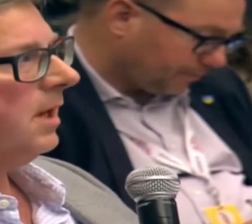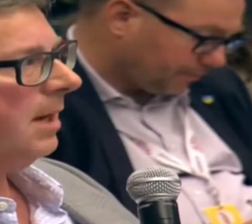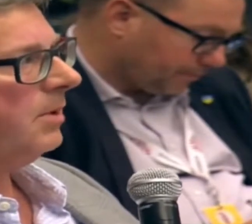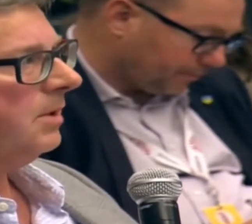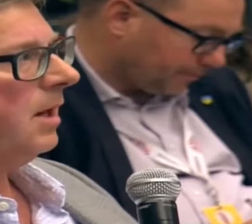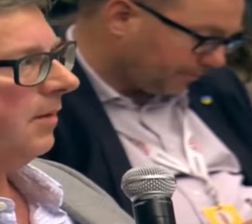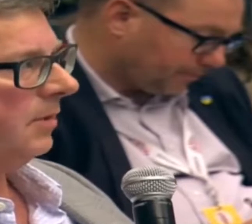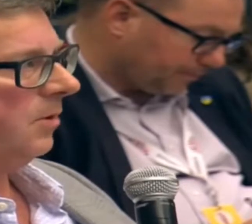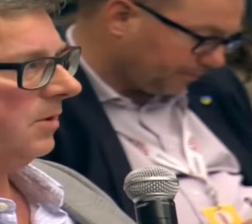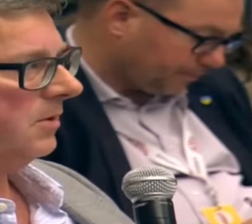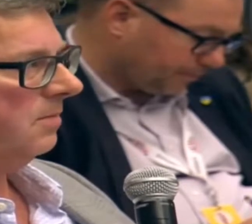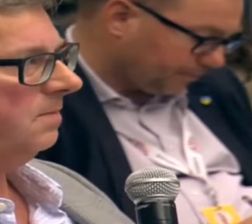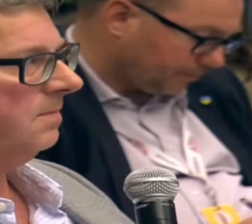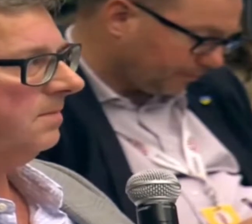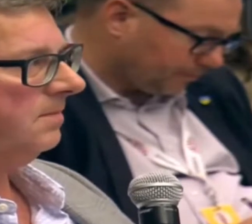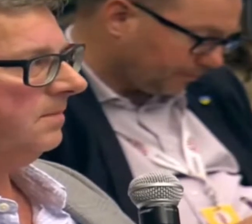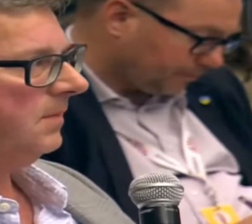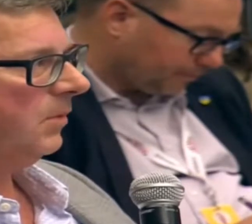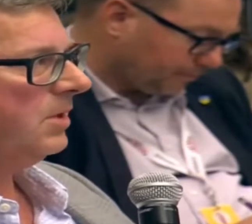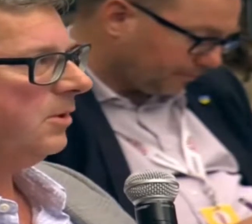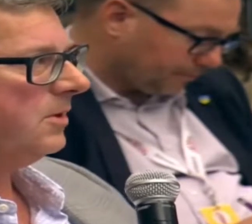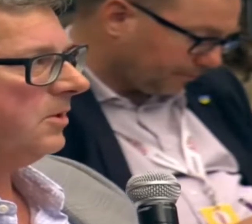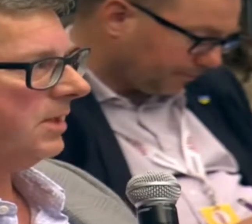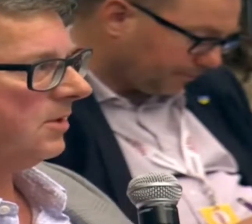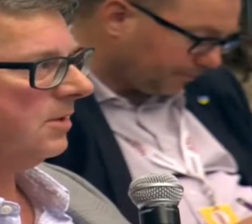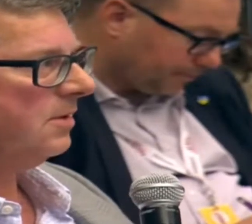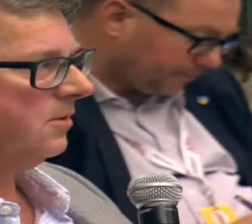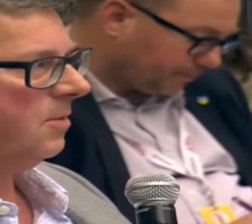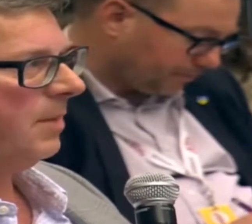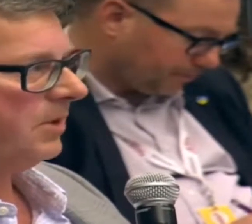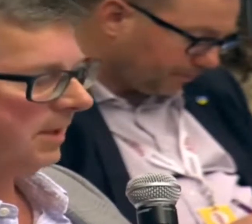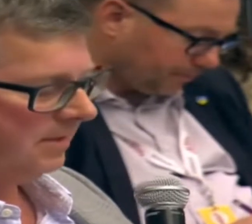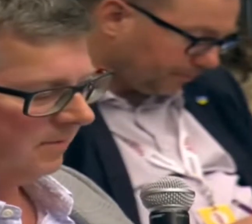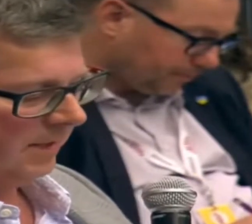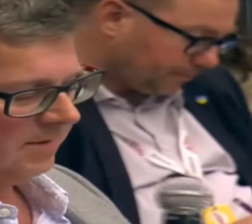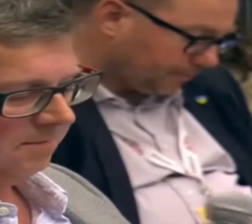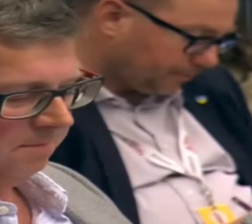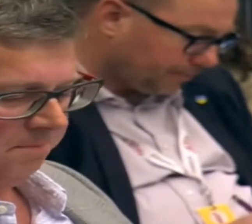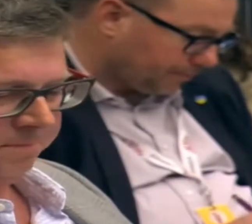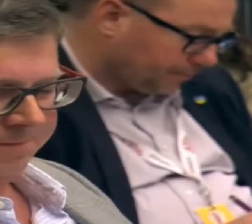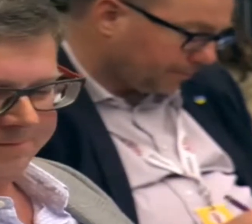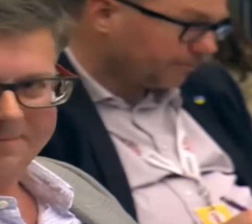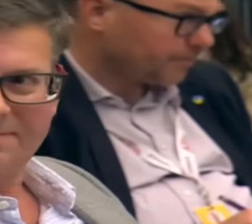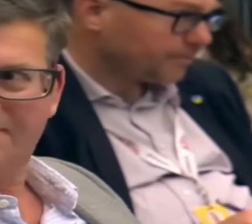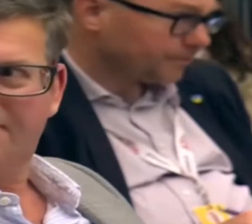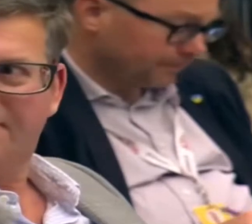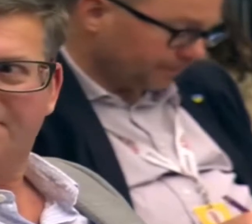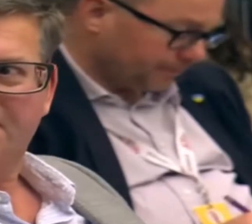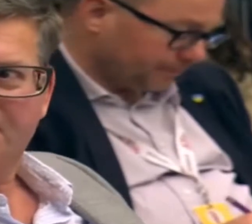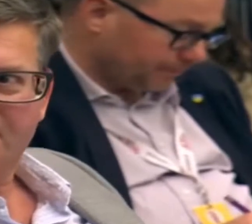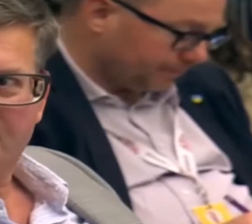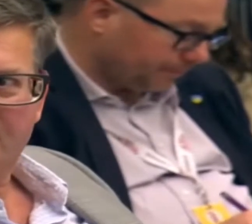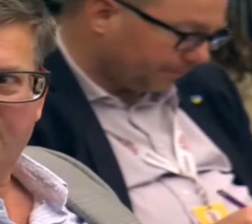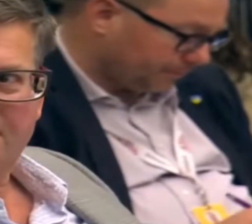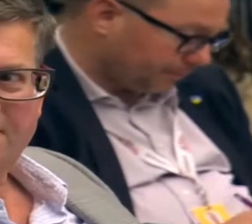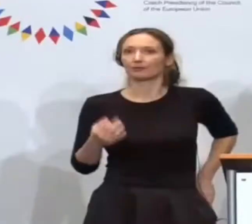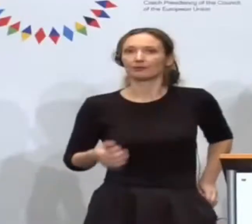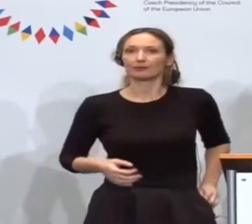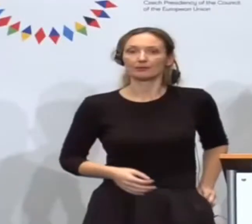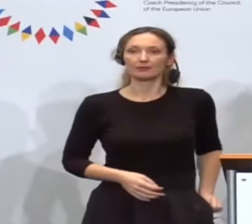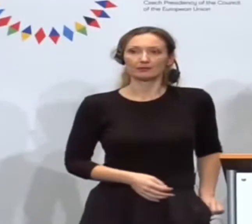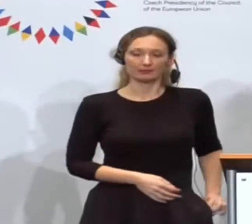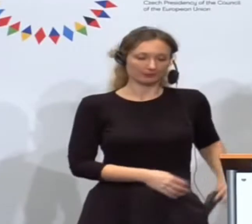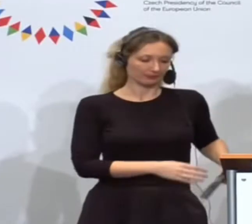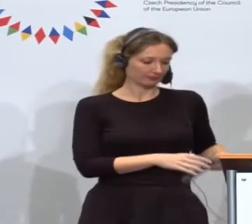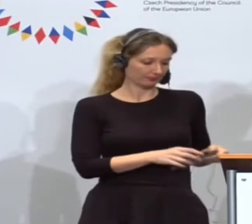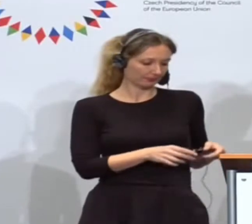should happen afterwards? What is your suggestion to member states? Thanks. We'll have to take a decision